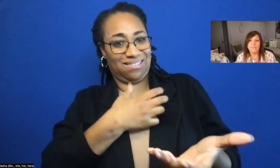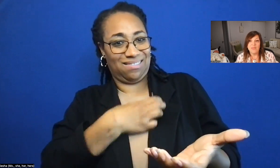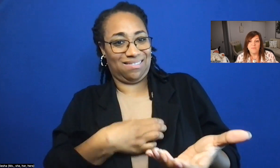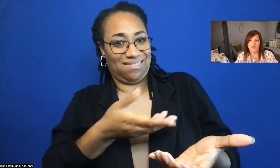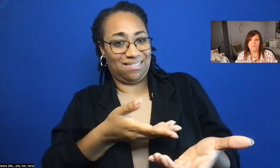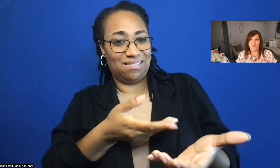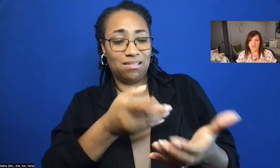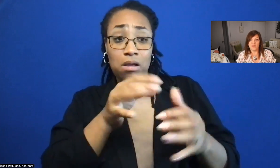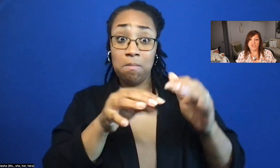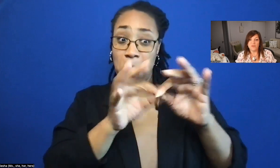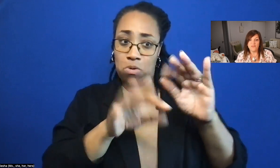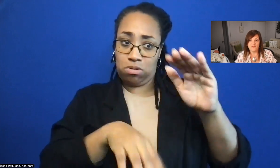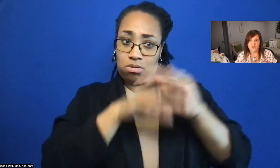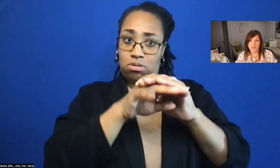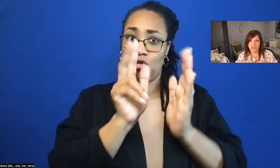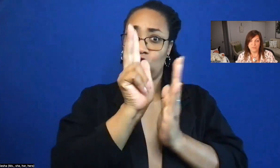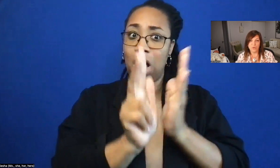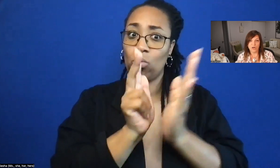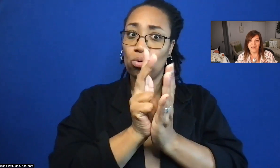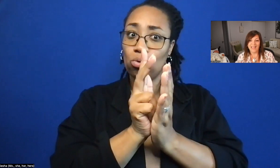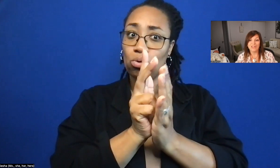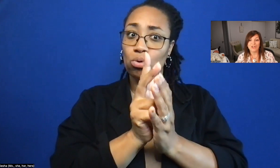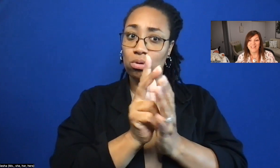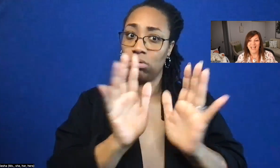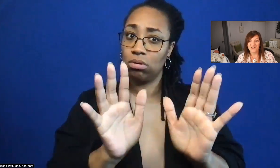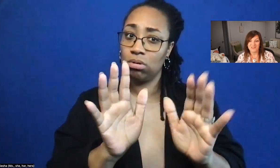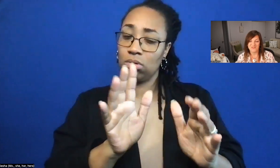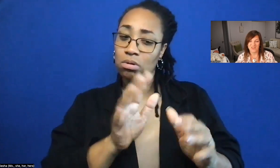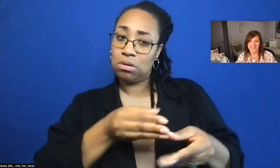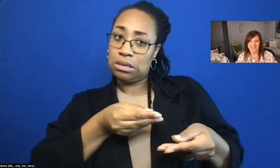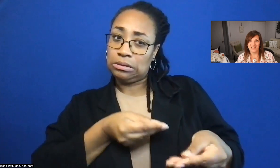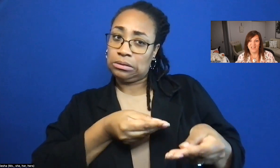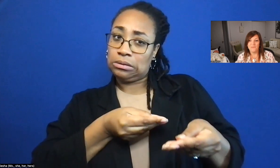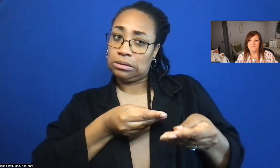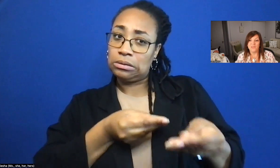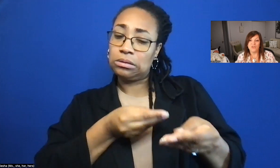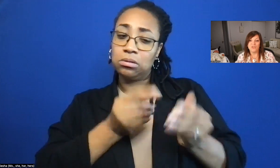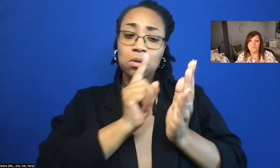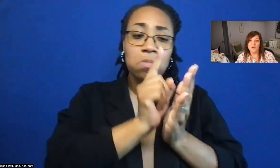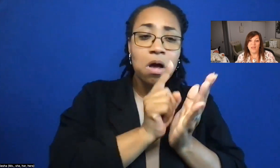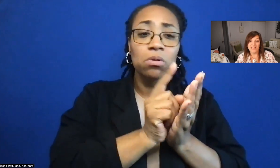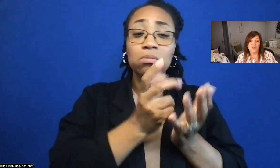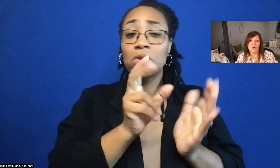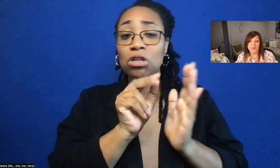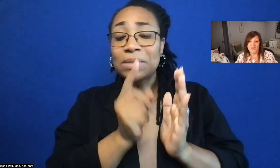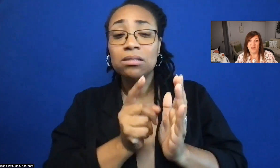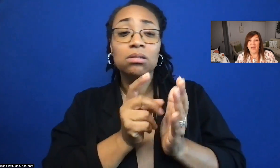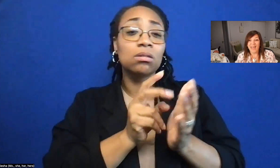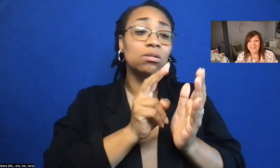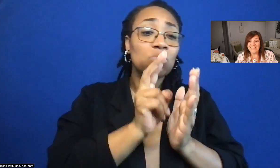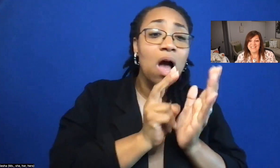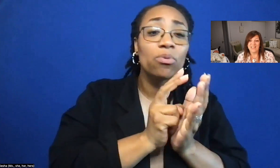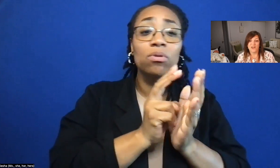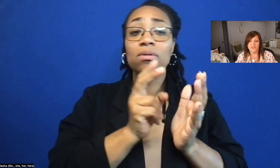the minimum that baby should be fed while a newborn and learning how to feed. You should be waking your baby up